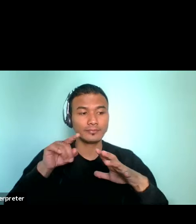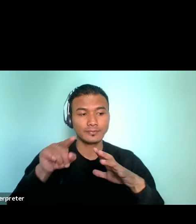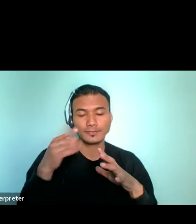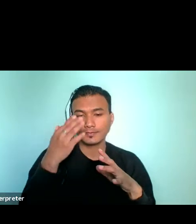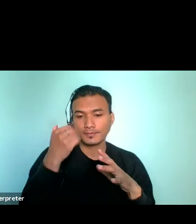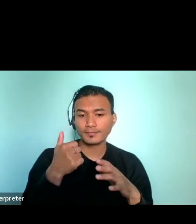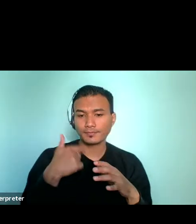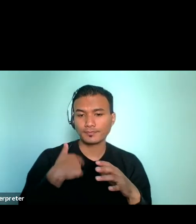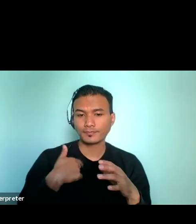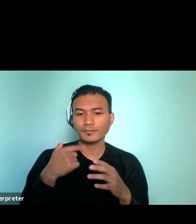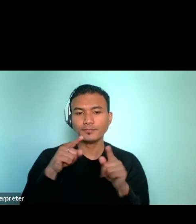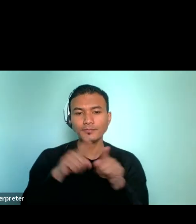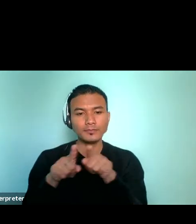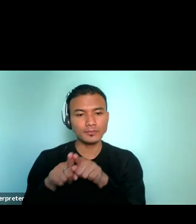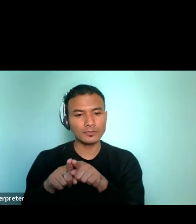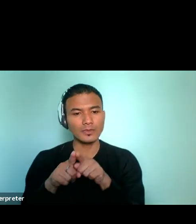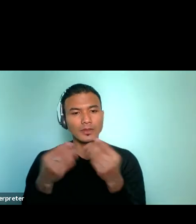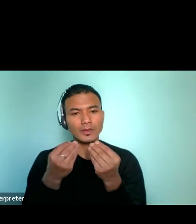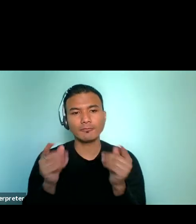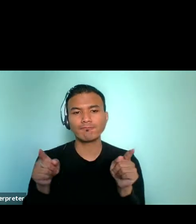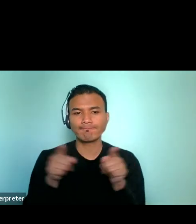then also we have some short